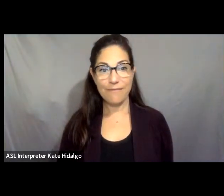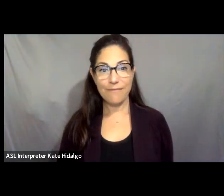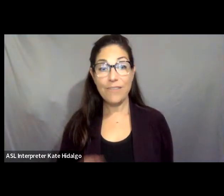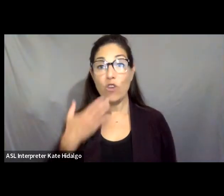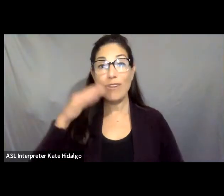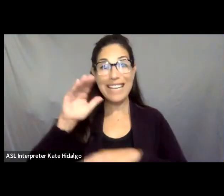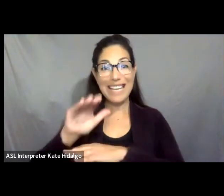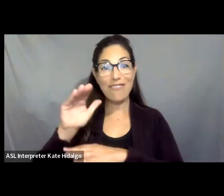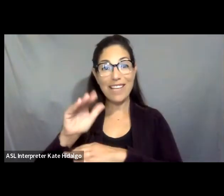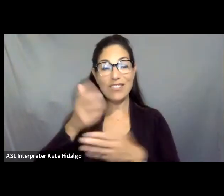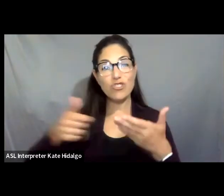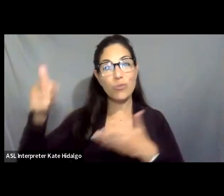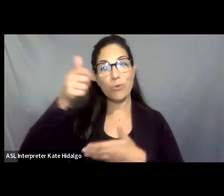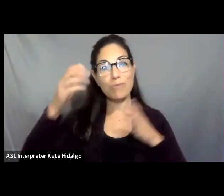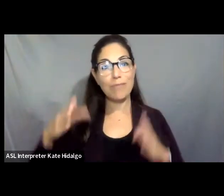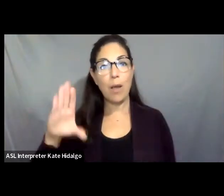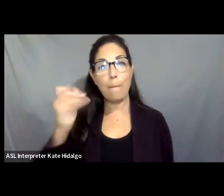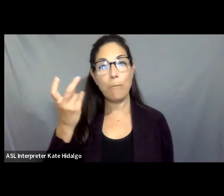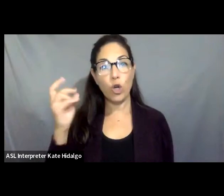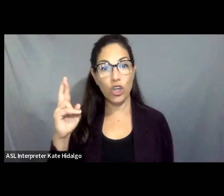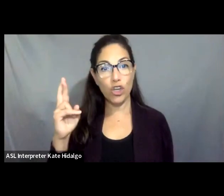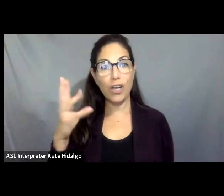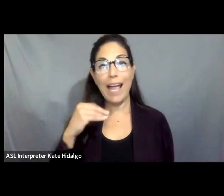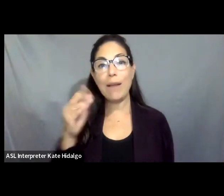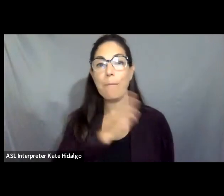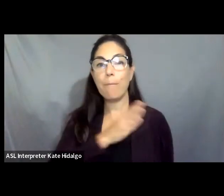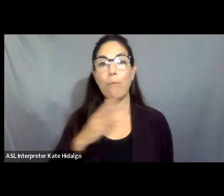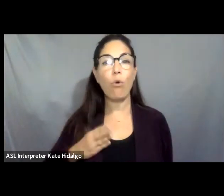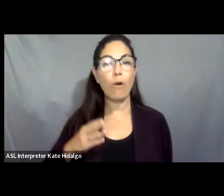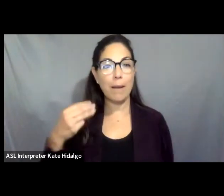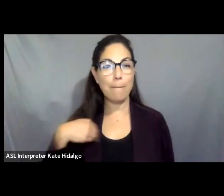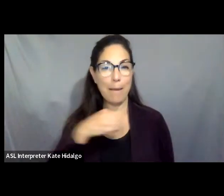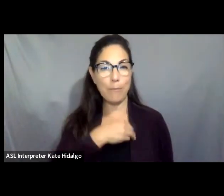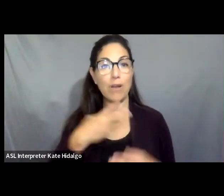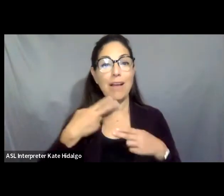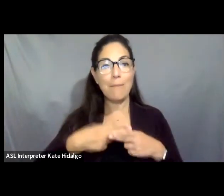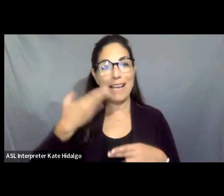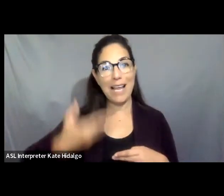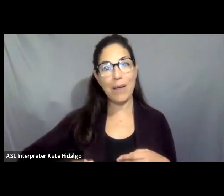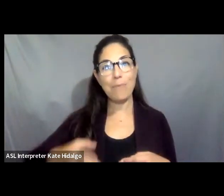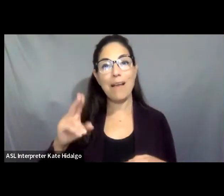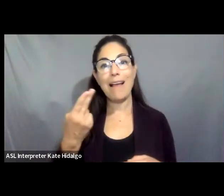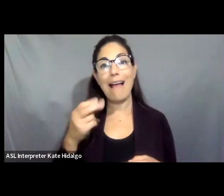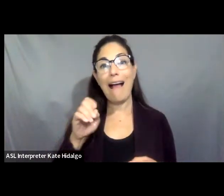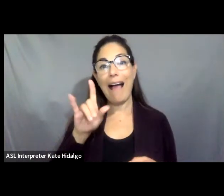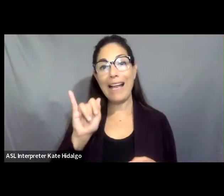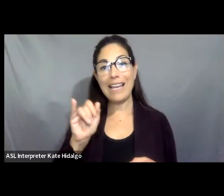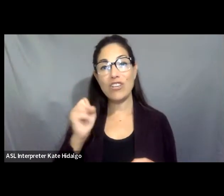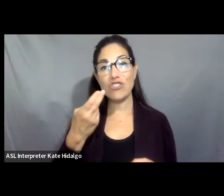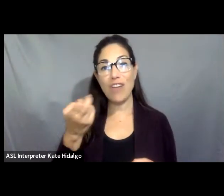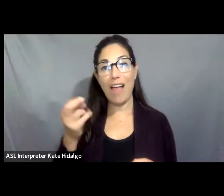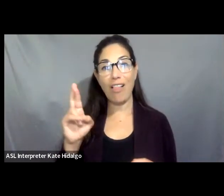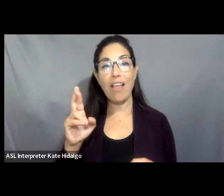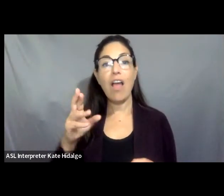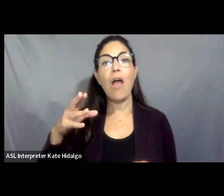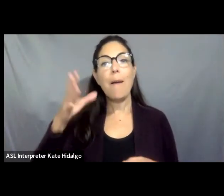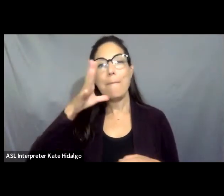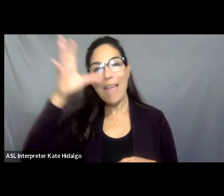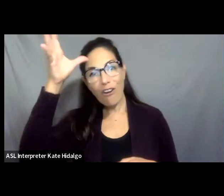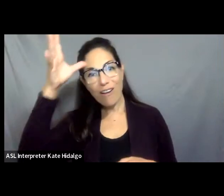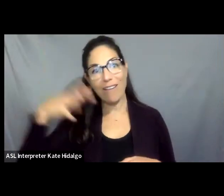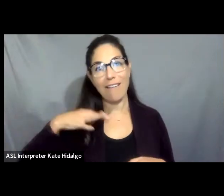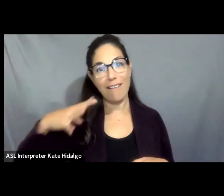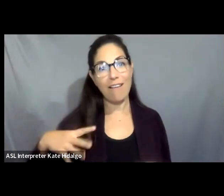Good evening, Superintendent Booker and board members. My name is Heidi Schell. I am the parent volunteer coordinator for the